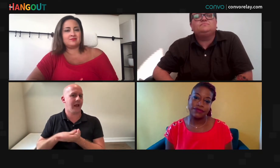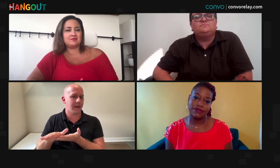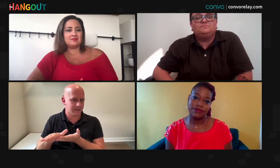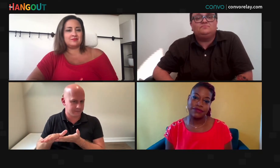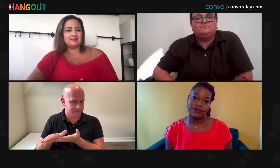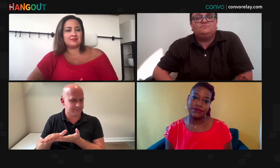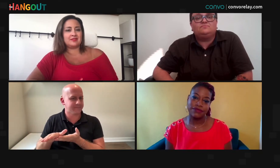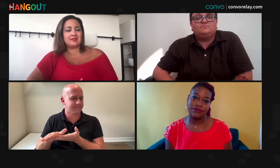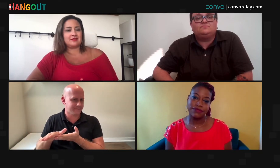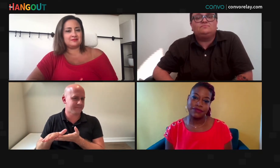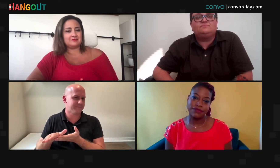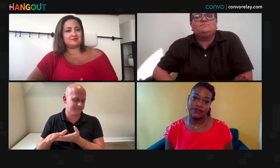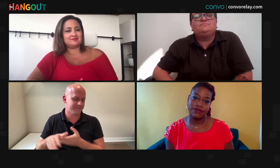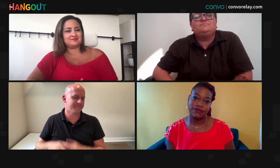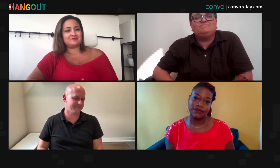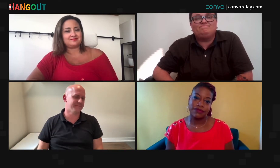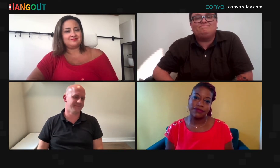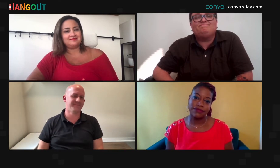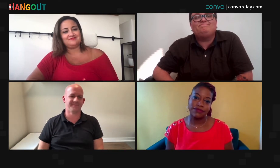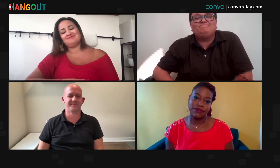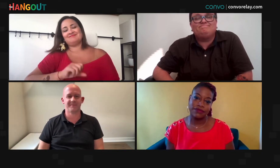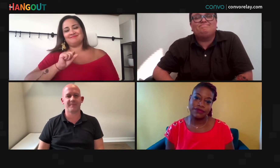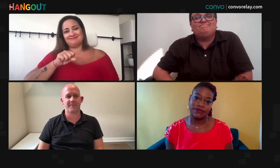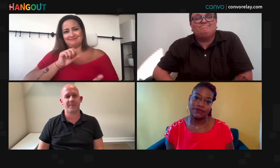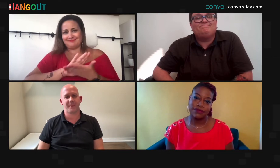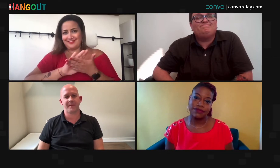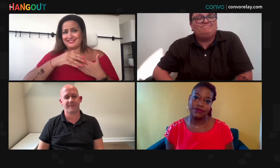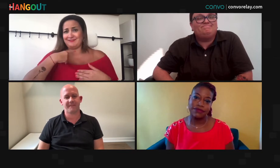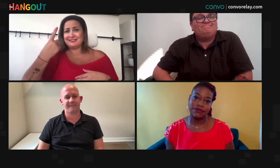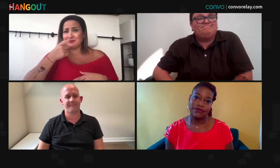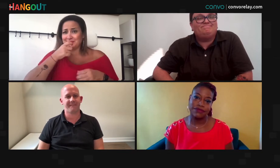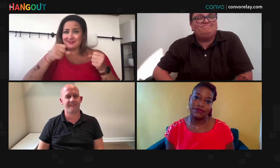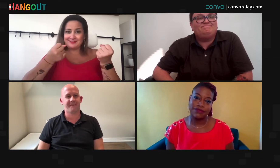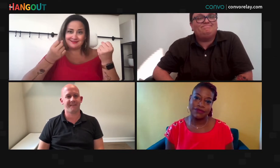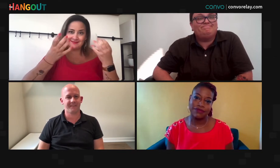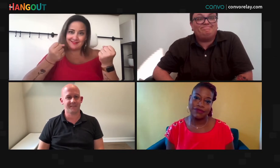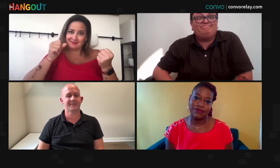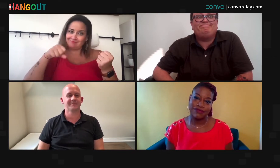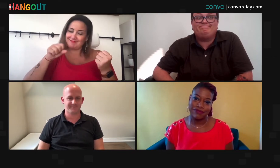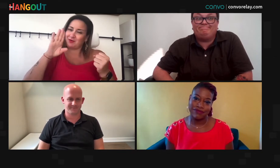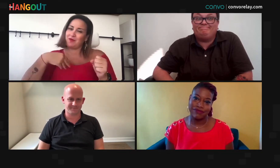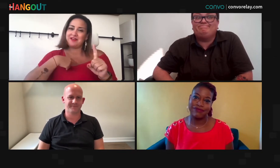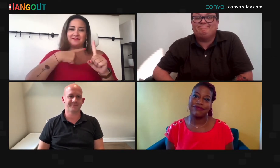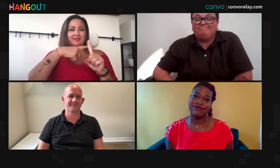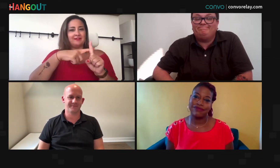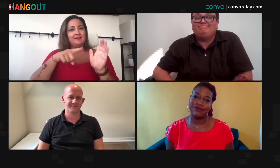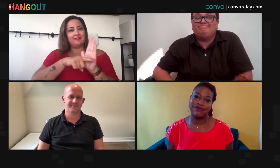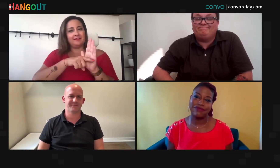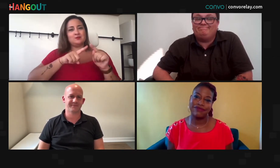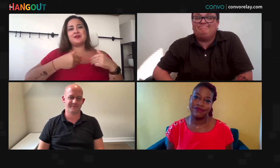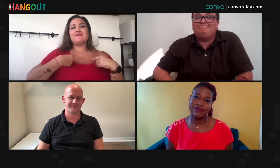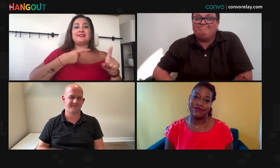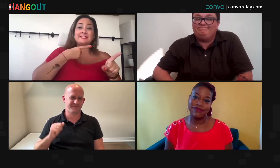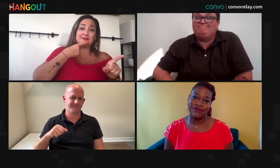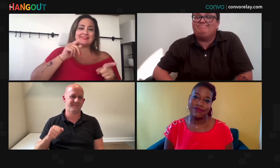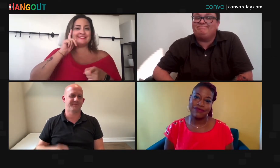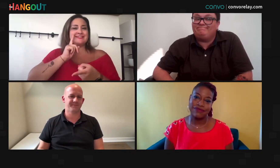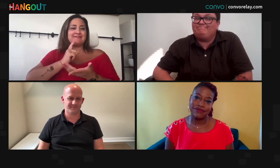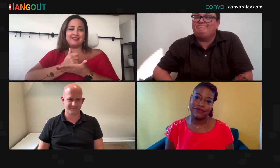hearing and can sign fluently, which was very nice. Yes, Melissa, it is nice to have someone who could sign. So there's definitely pros and